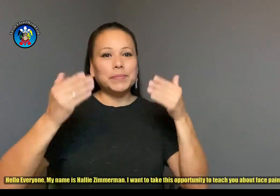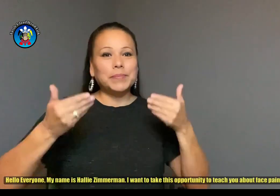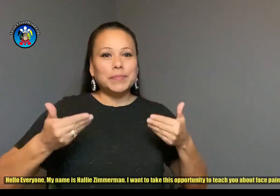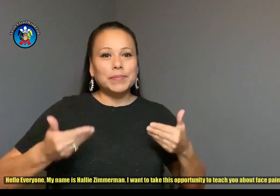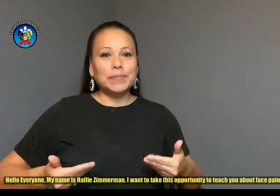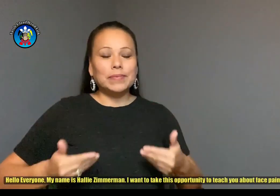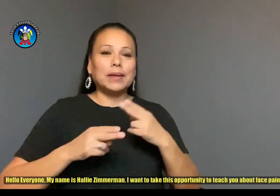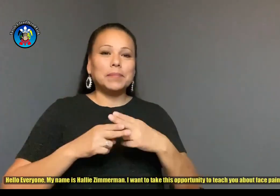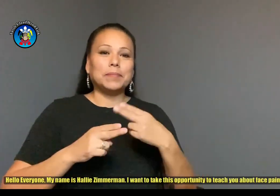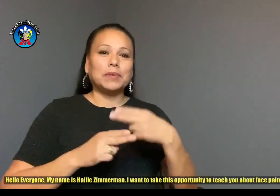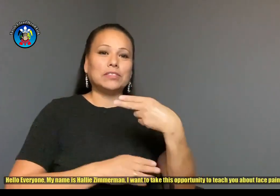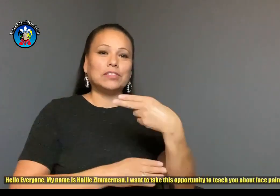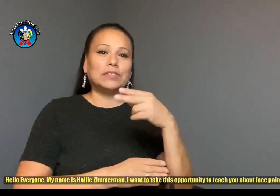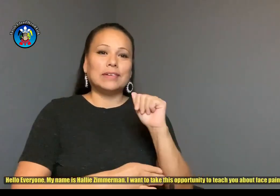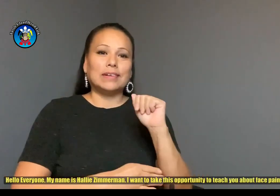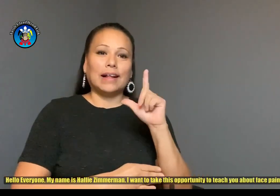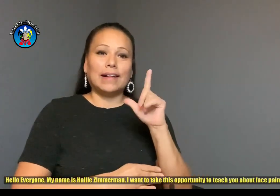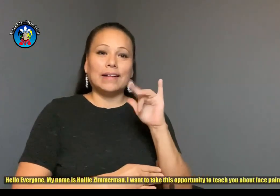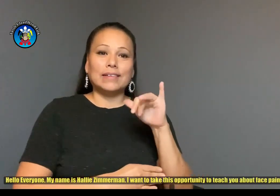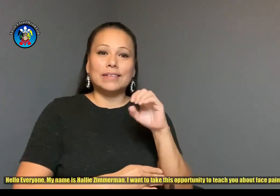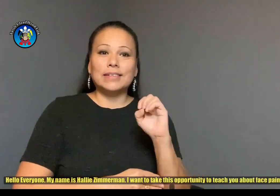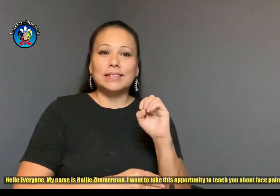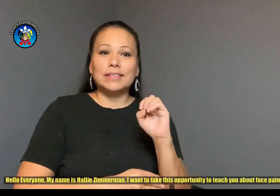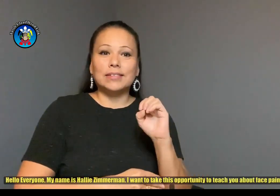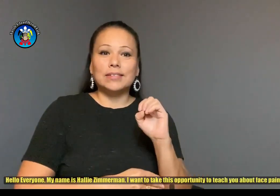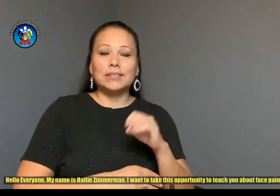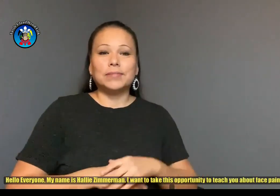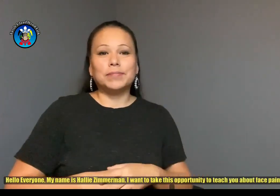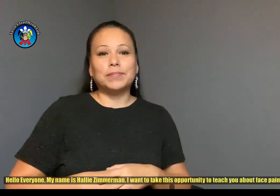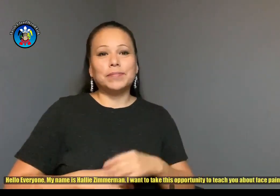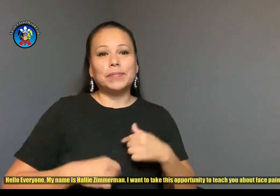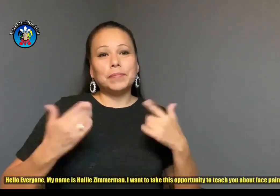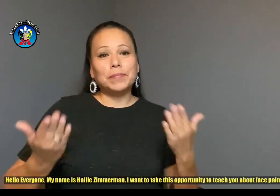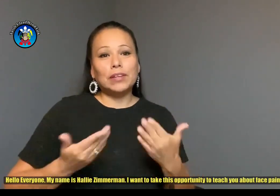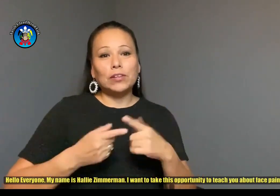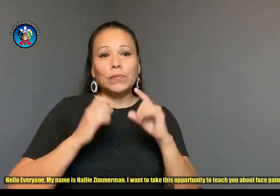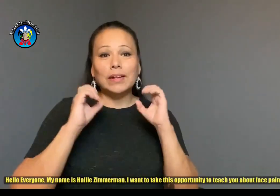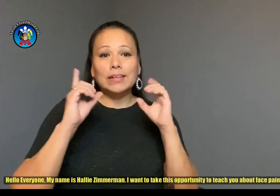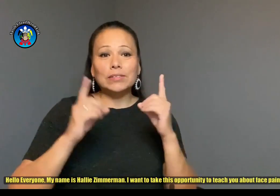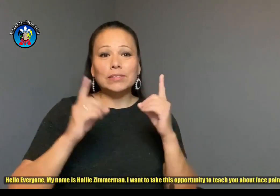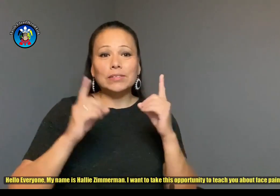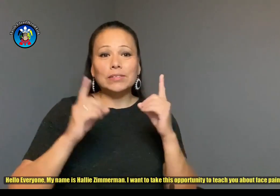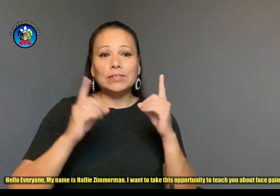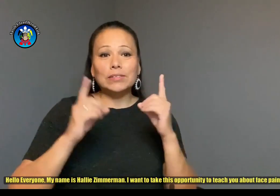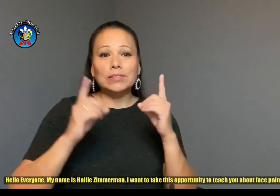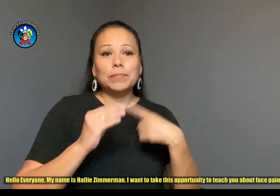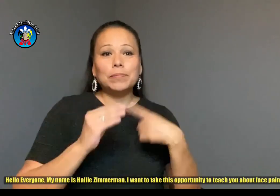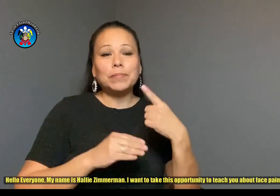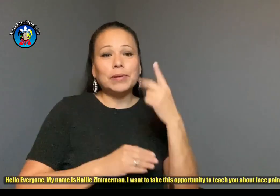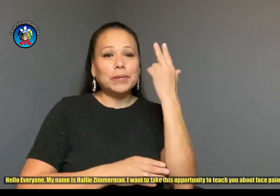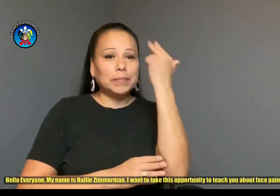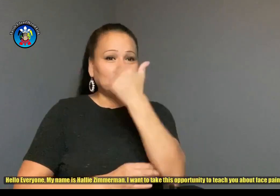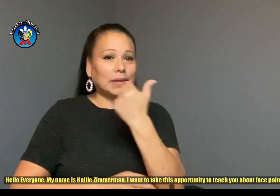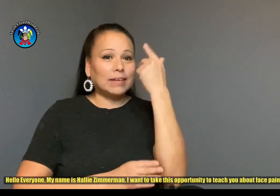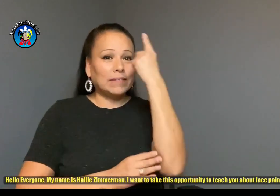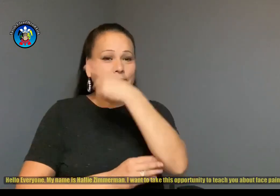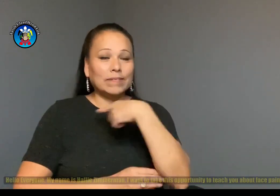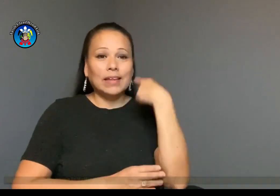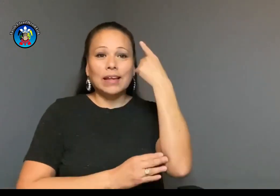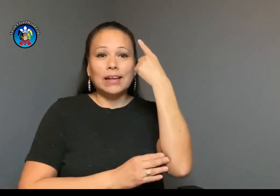Hello, everyone. My name is Haley Zimmerman. I want to take this opportunity to teach you about face painting in Native cultures